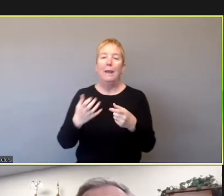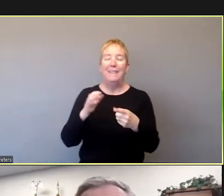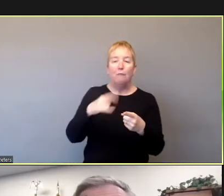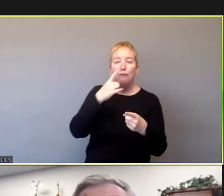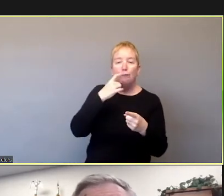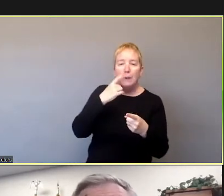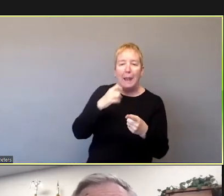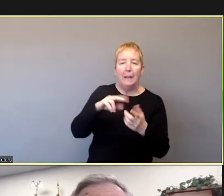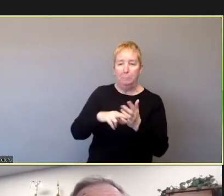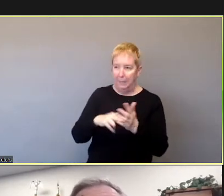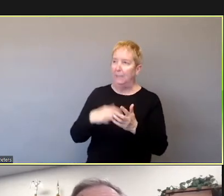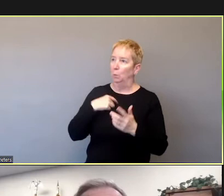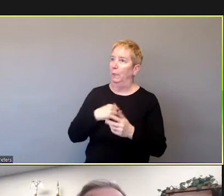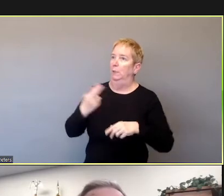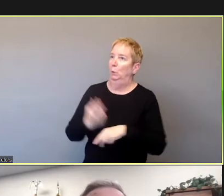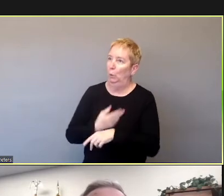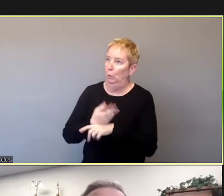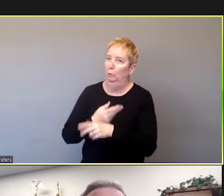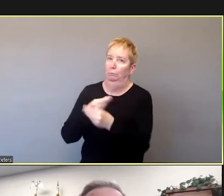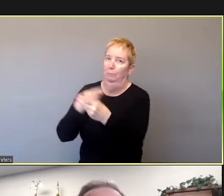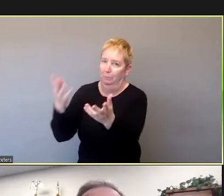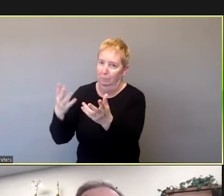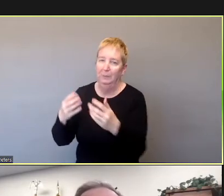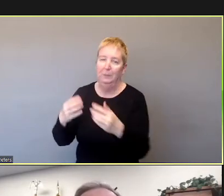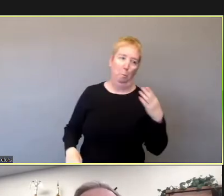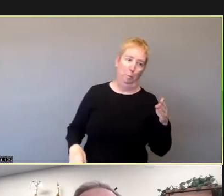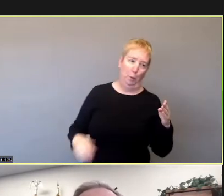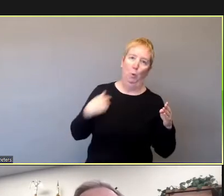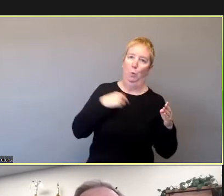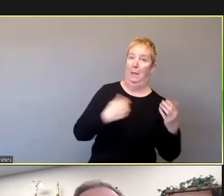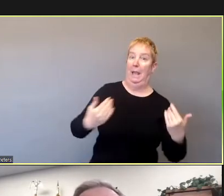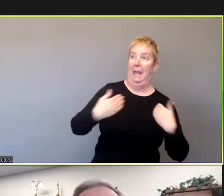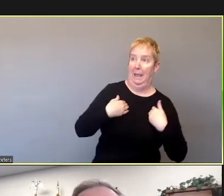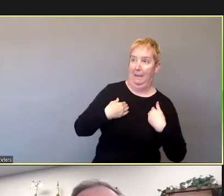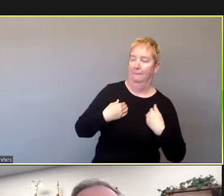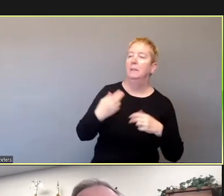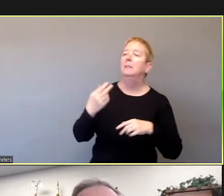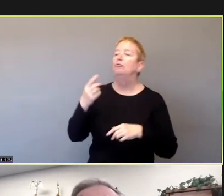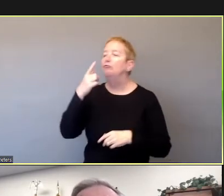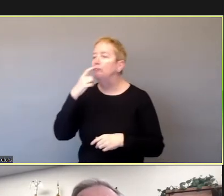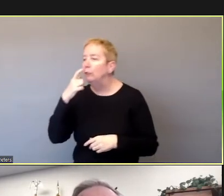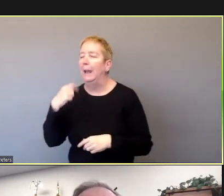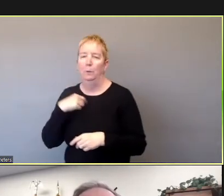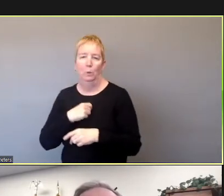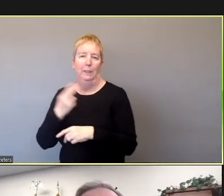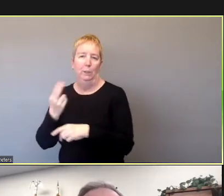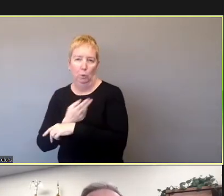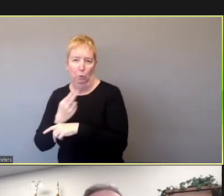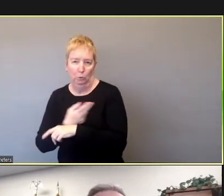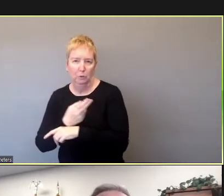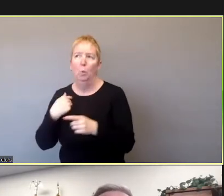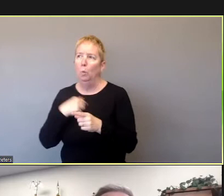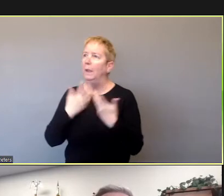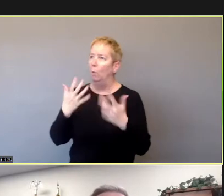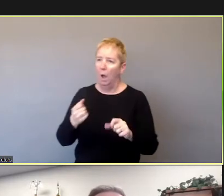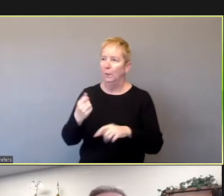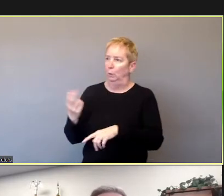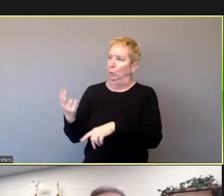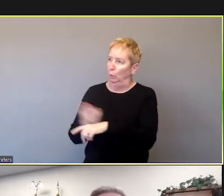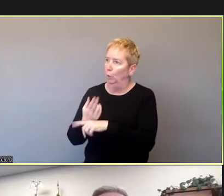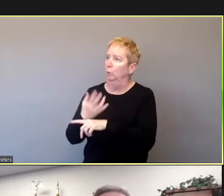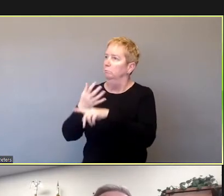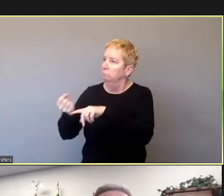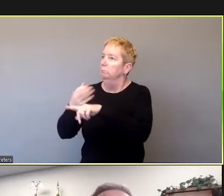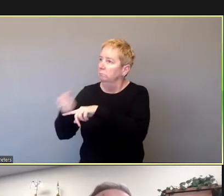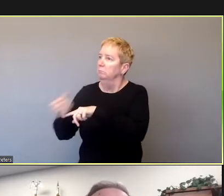try to cover all the immunosuppressed people in New Mexico so they get that extra coverage, particularly after